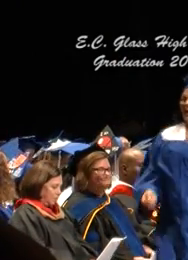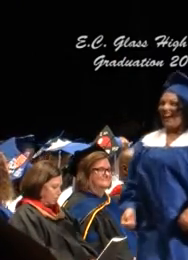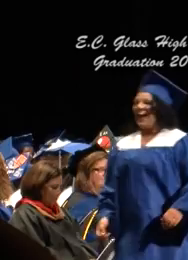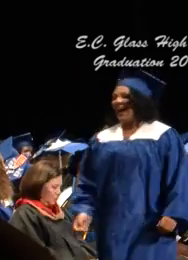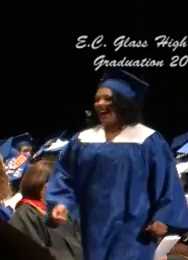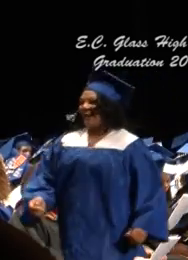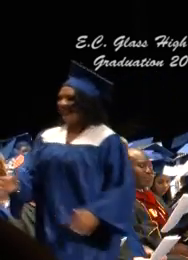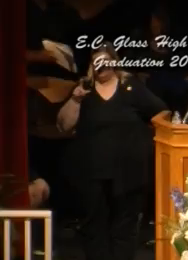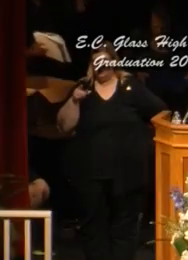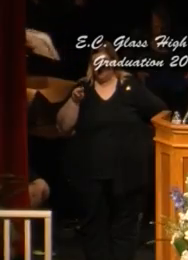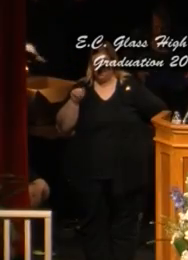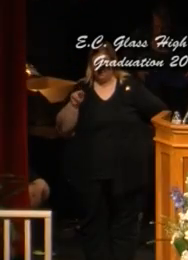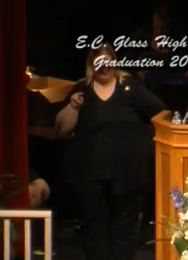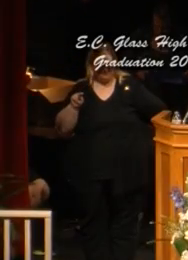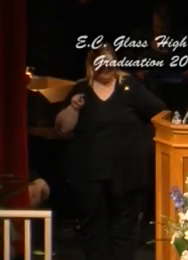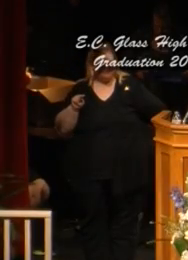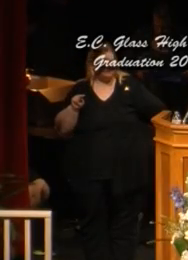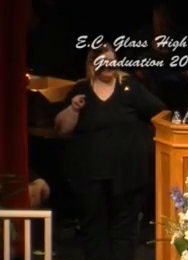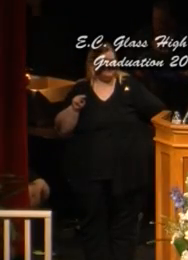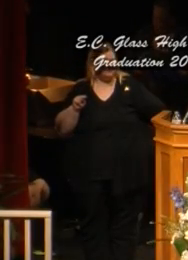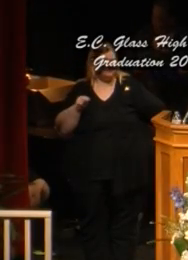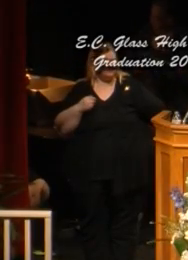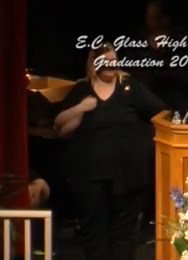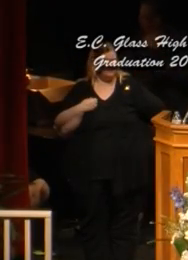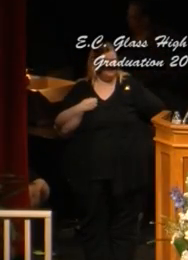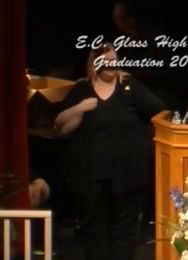Elizabeth Colvin Tugman.